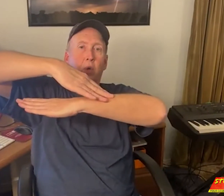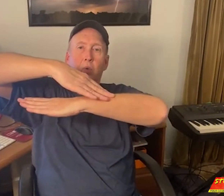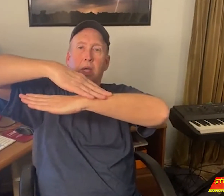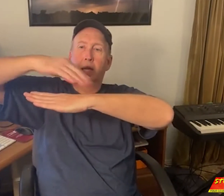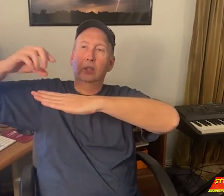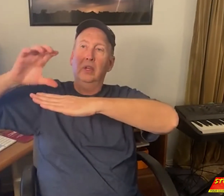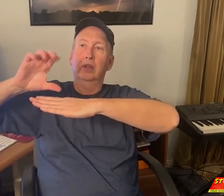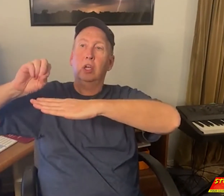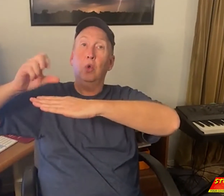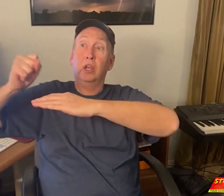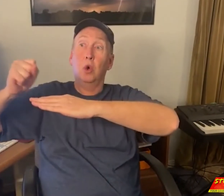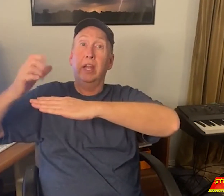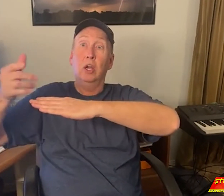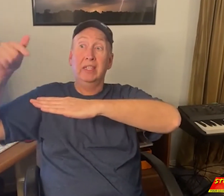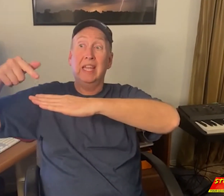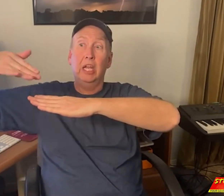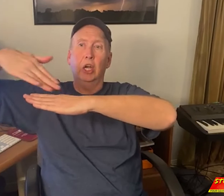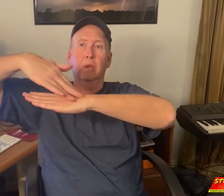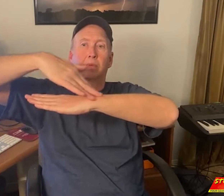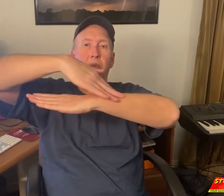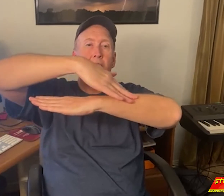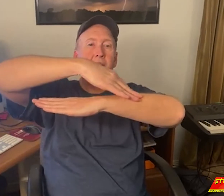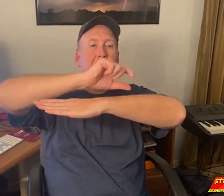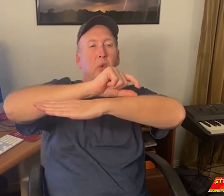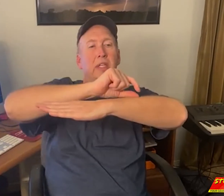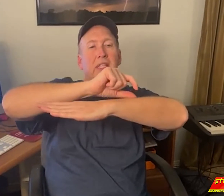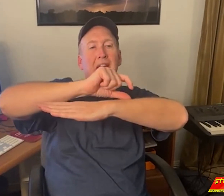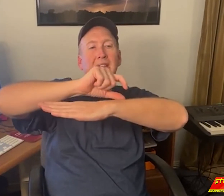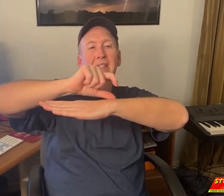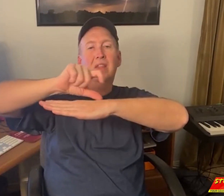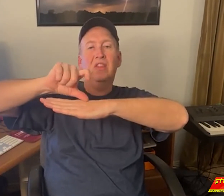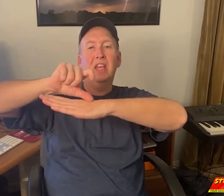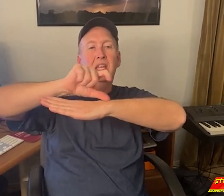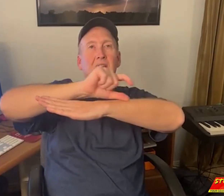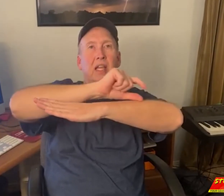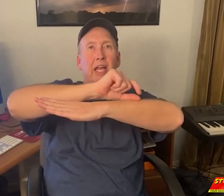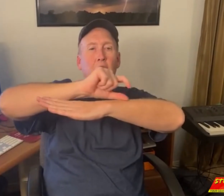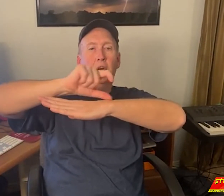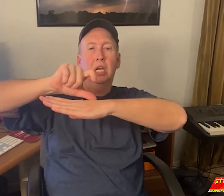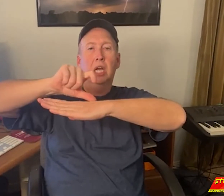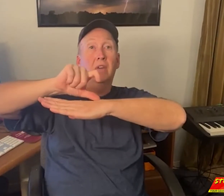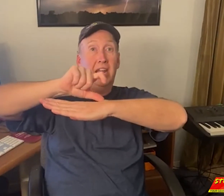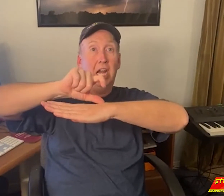So the cold air is here, and that's going to take this thin layer of